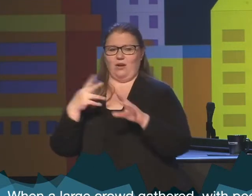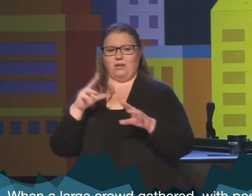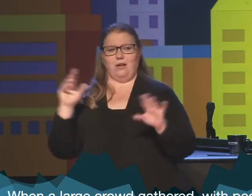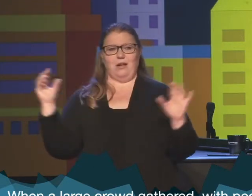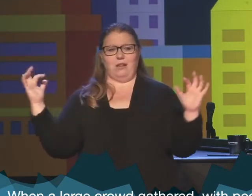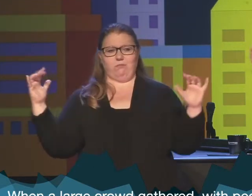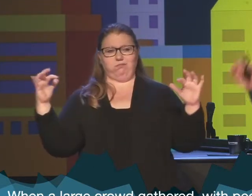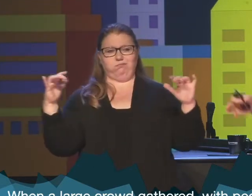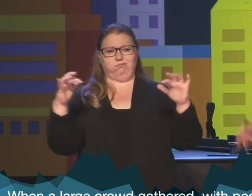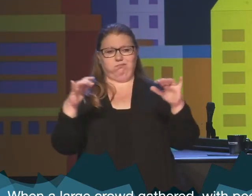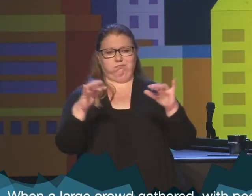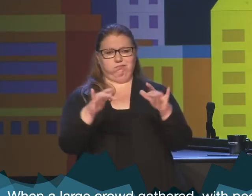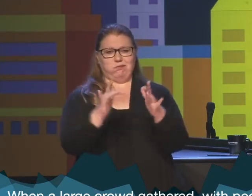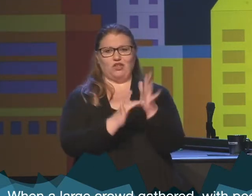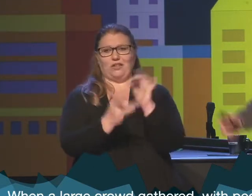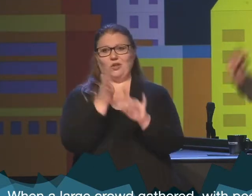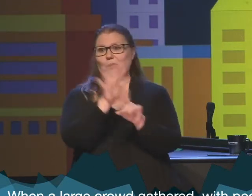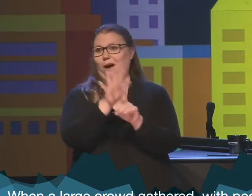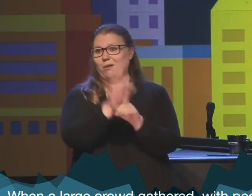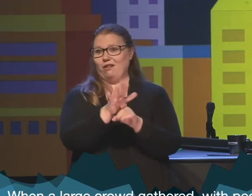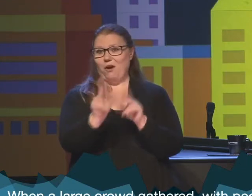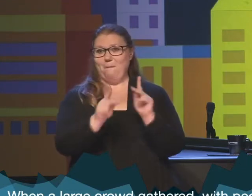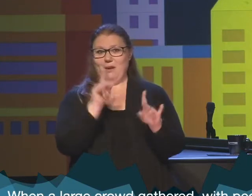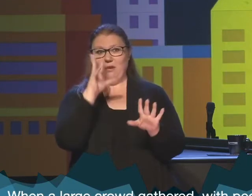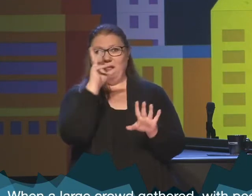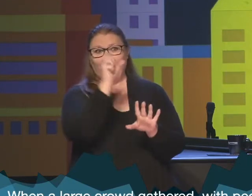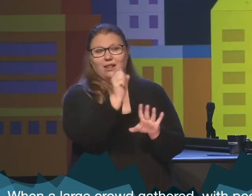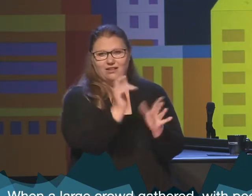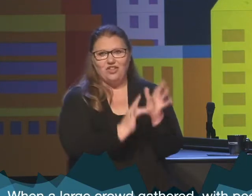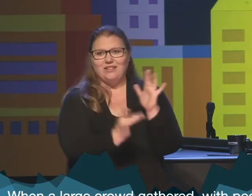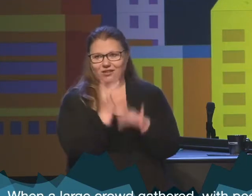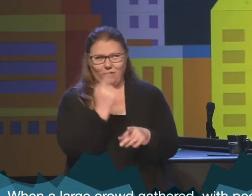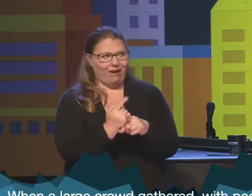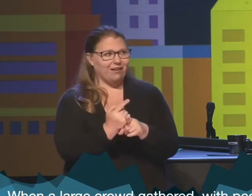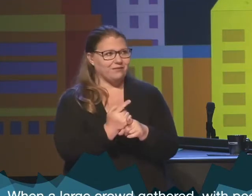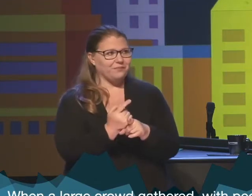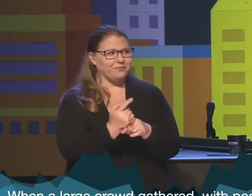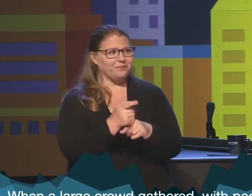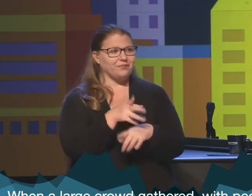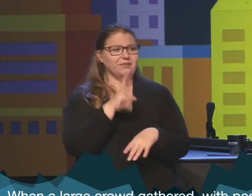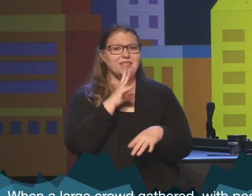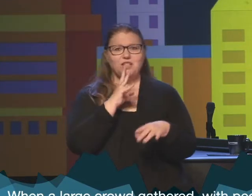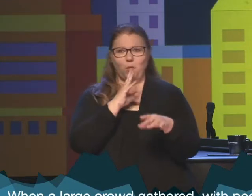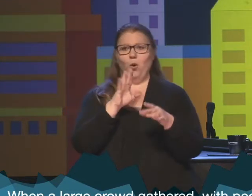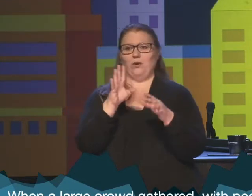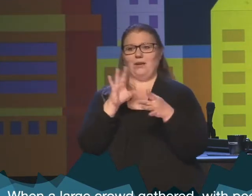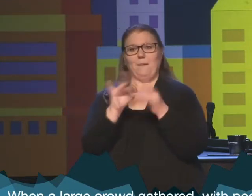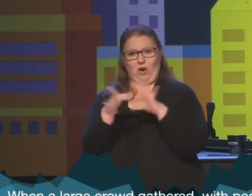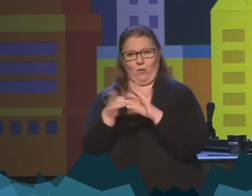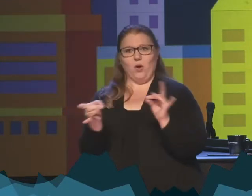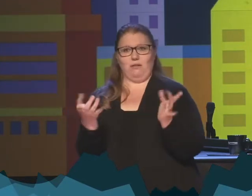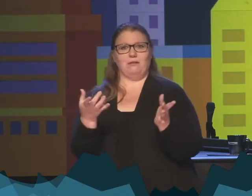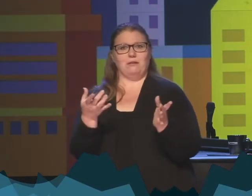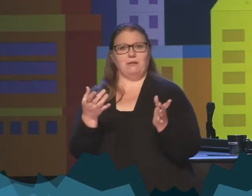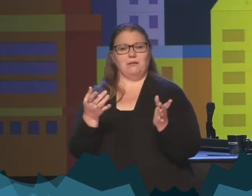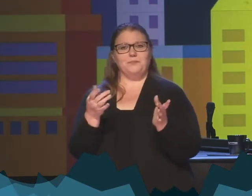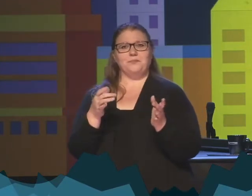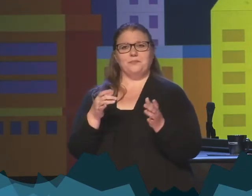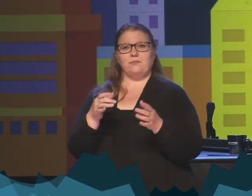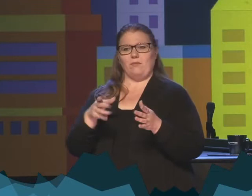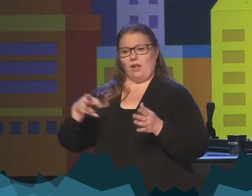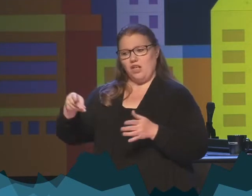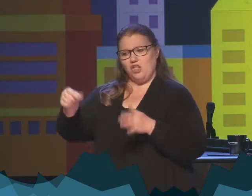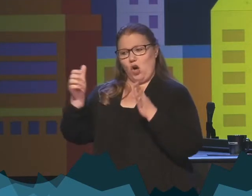Luke is saying is Jesus was really popular. People were attracted to Jesus, right? He spoke in a parable. He said, a